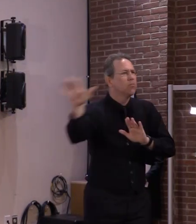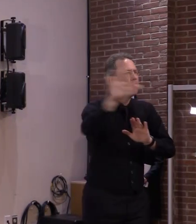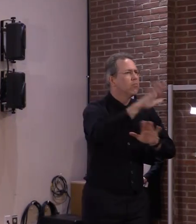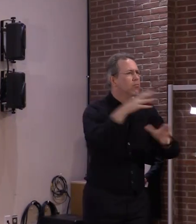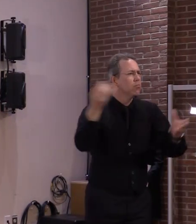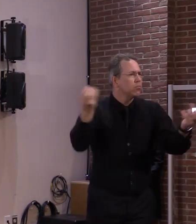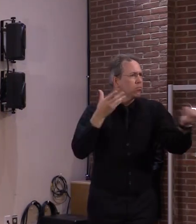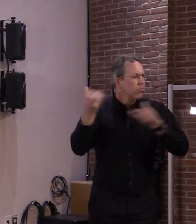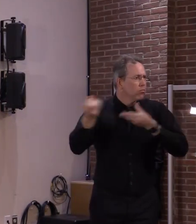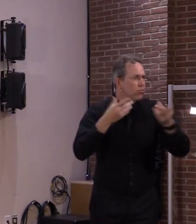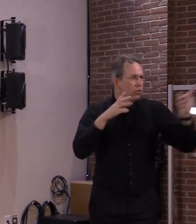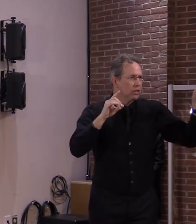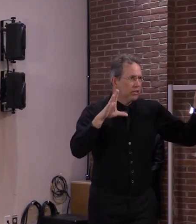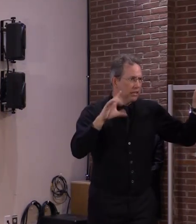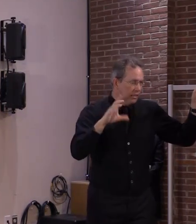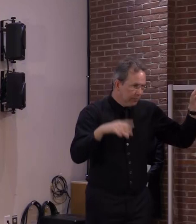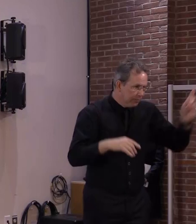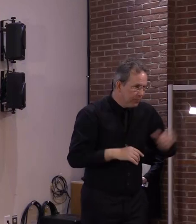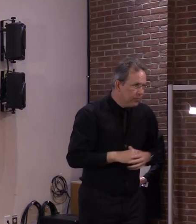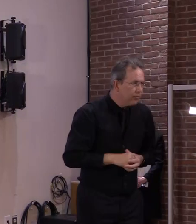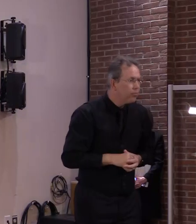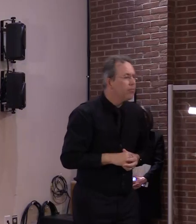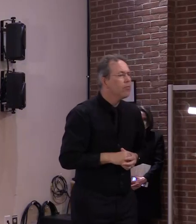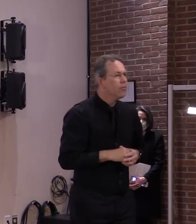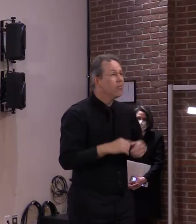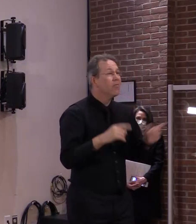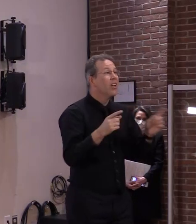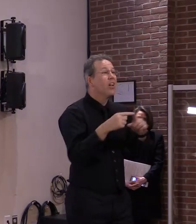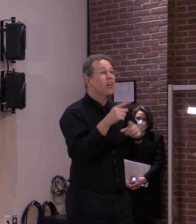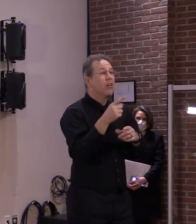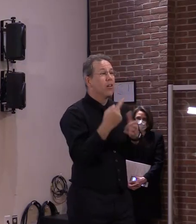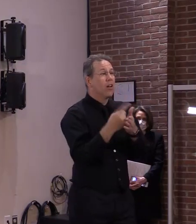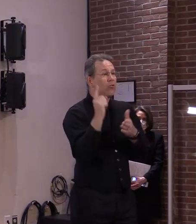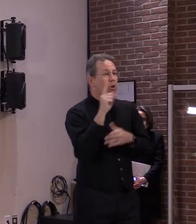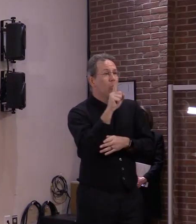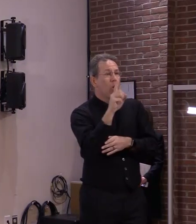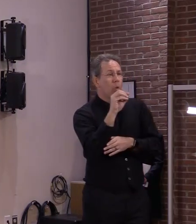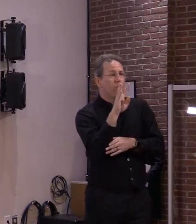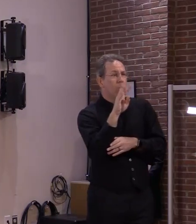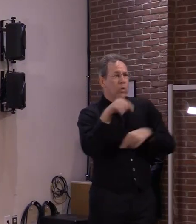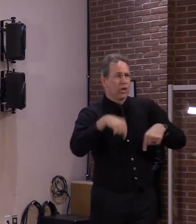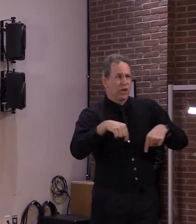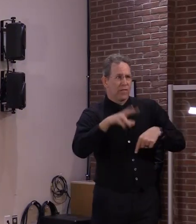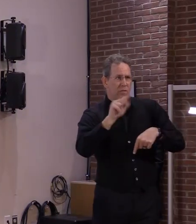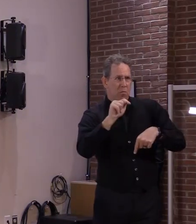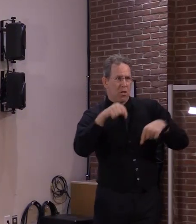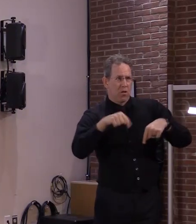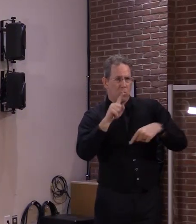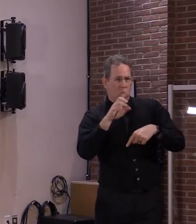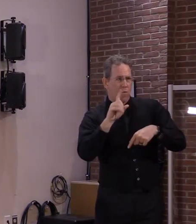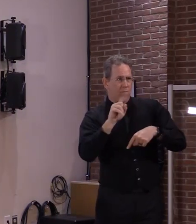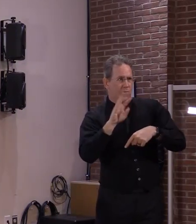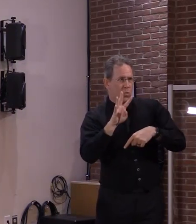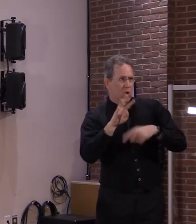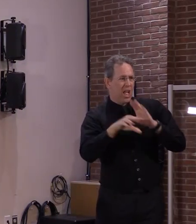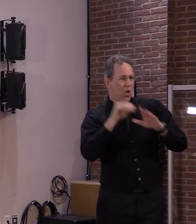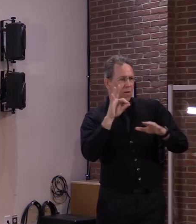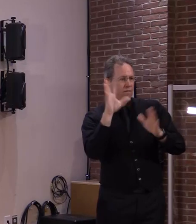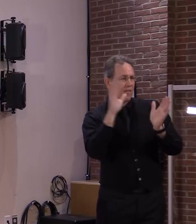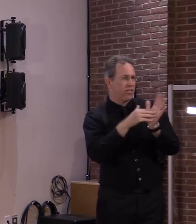that, last week, there had been 104 cases of vaccine breakthrough in Vermont, which I believe now has been updated